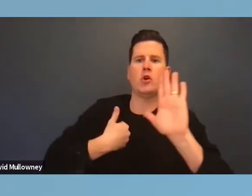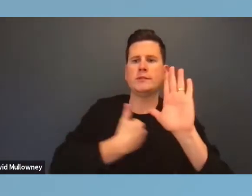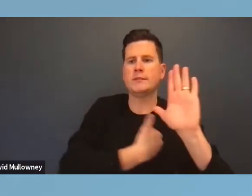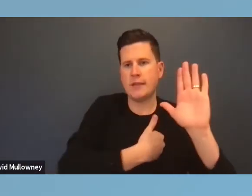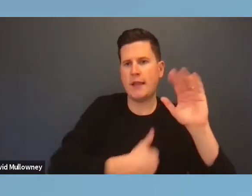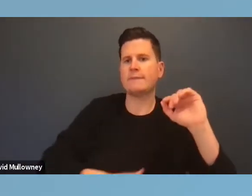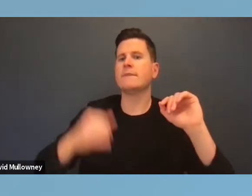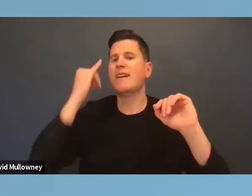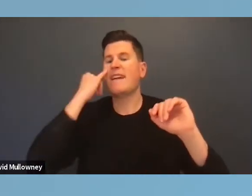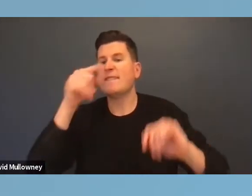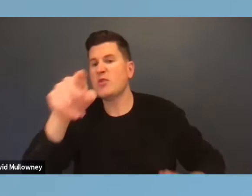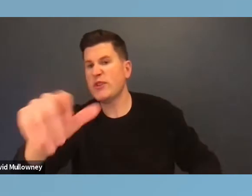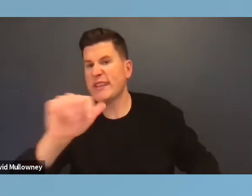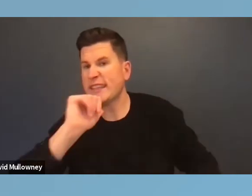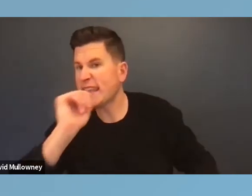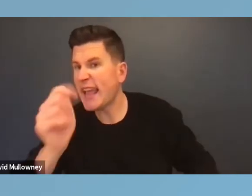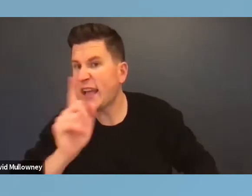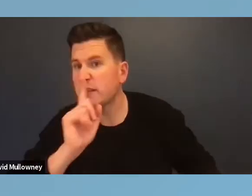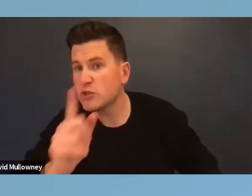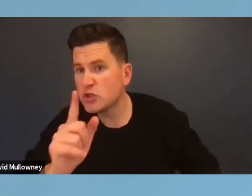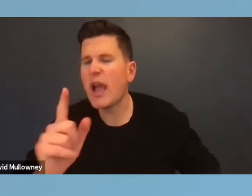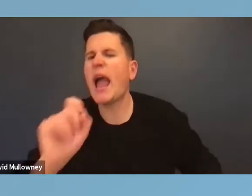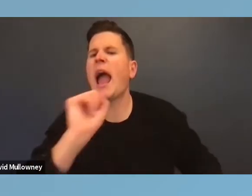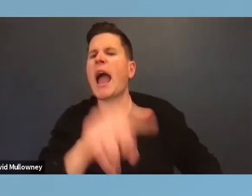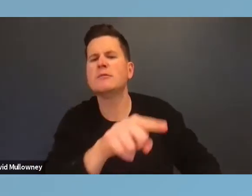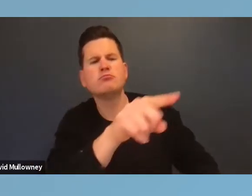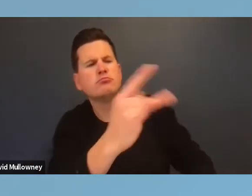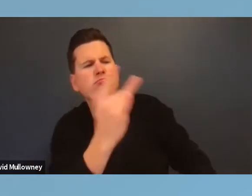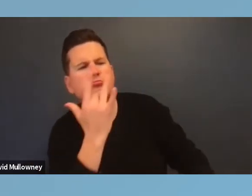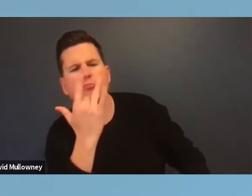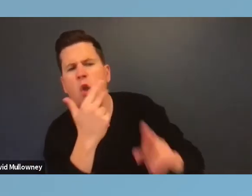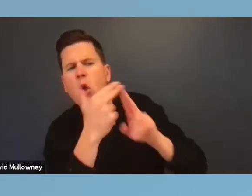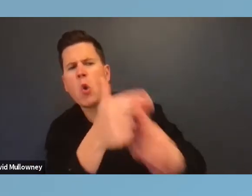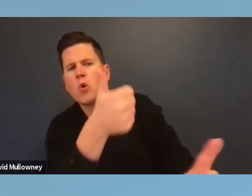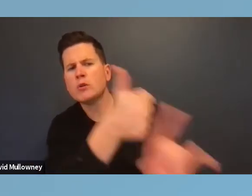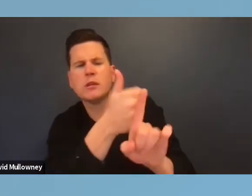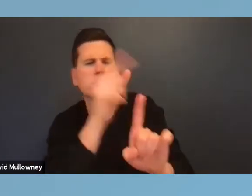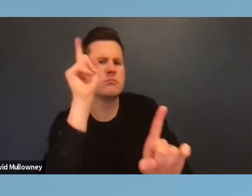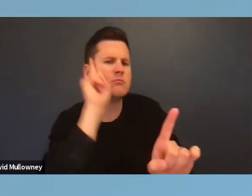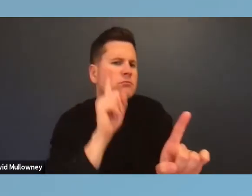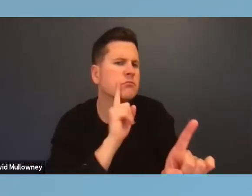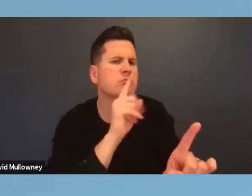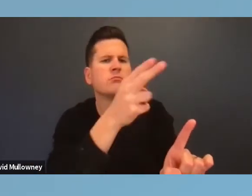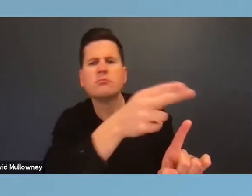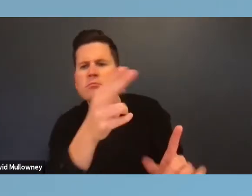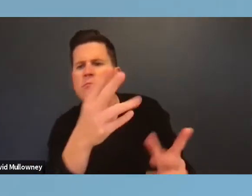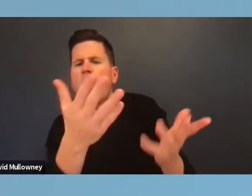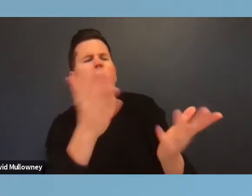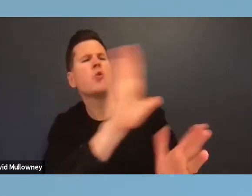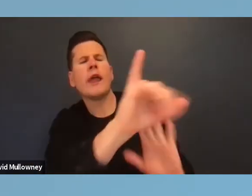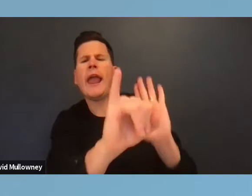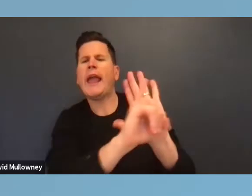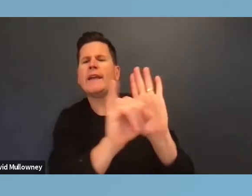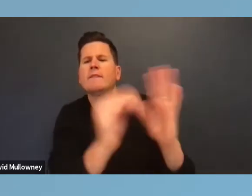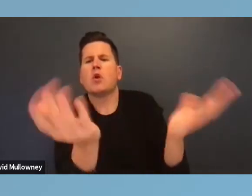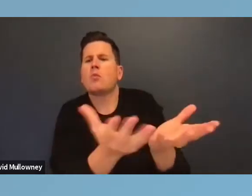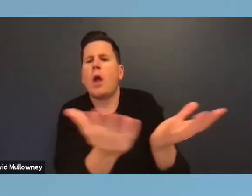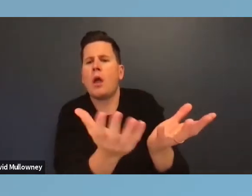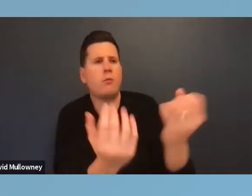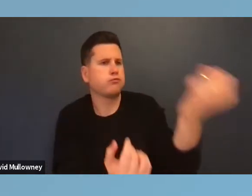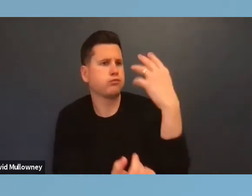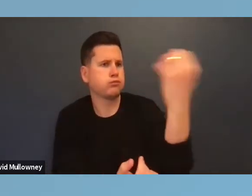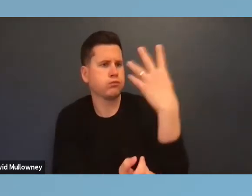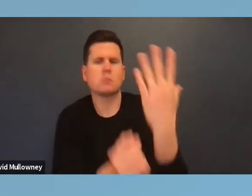But it's really about us identifying ourselves. It would be best if you asked the person, how do